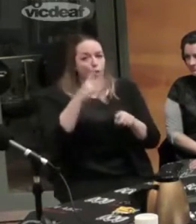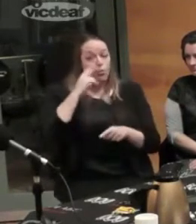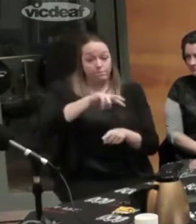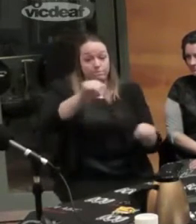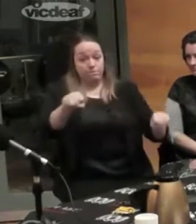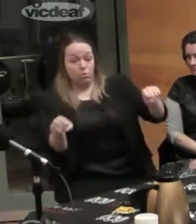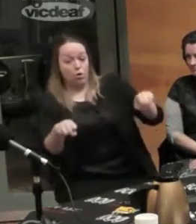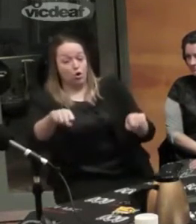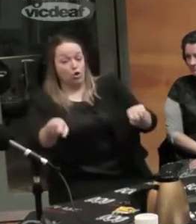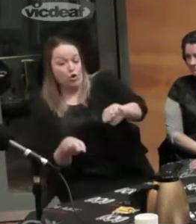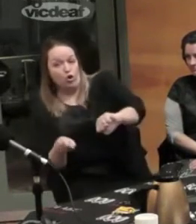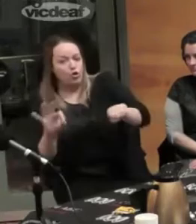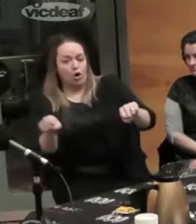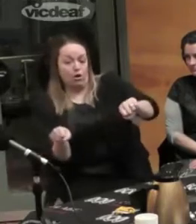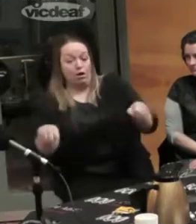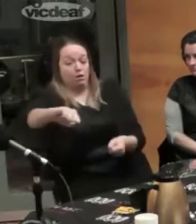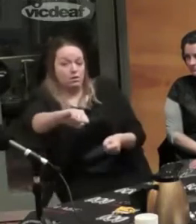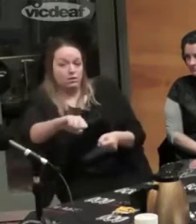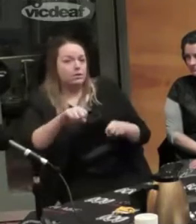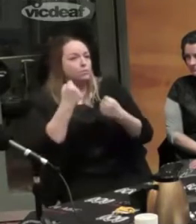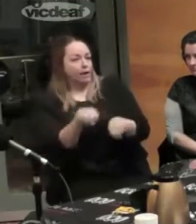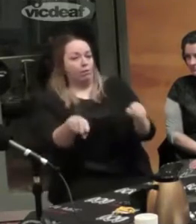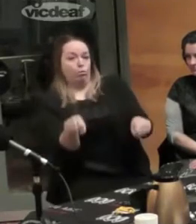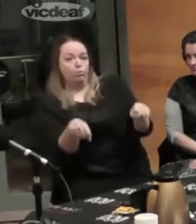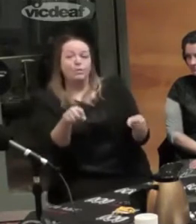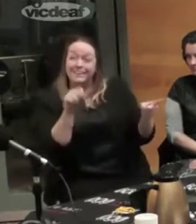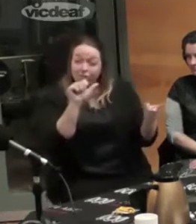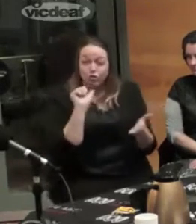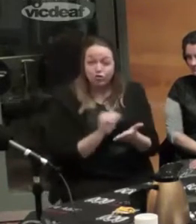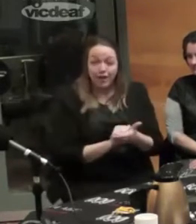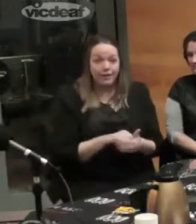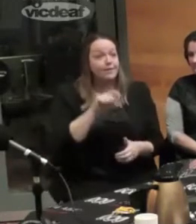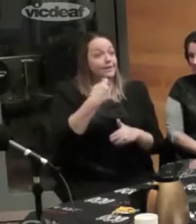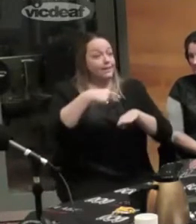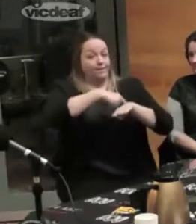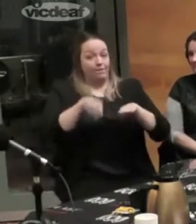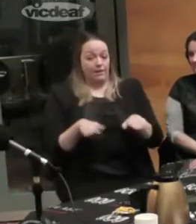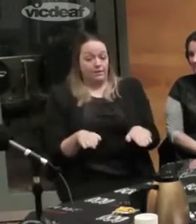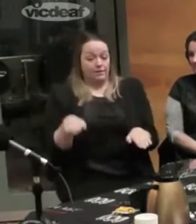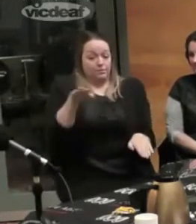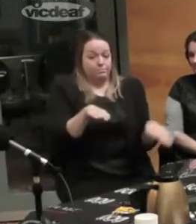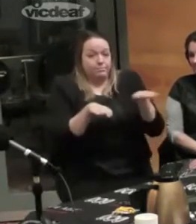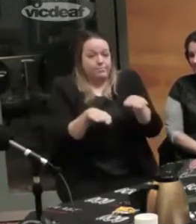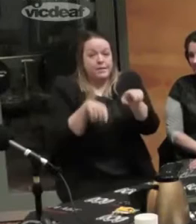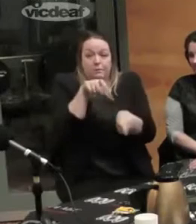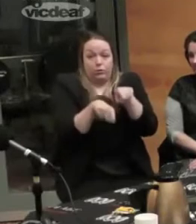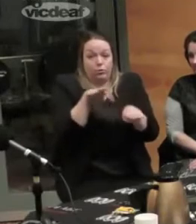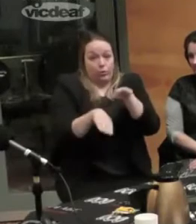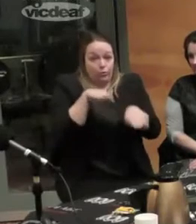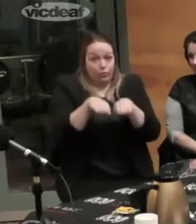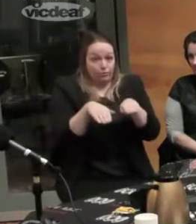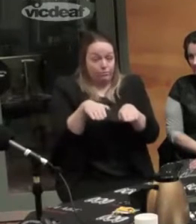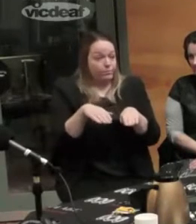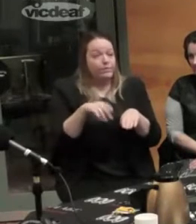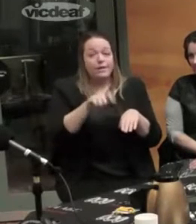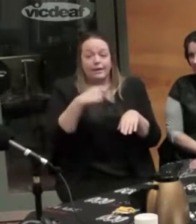rather than against the fall. So you don't get that wobble going. That's right. Then feet go to pedals and you stand behind them and you get